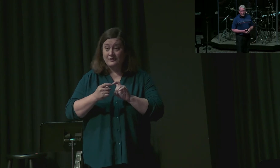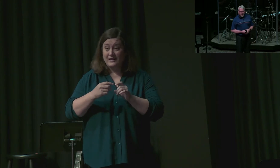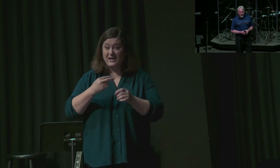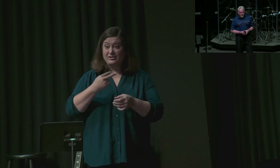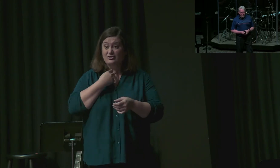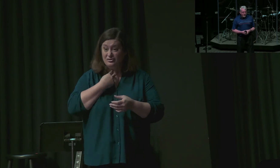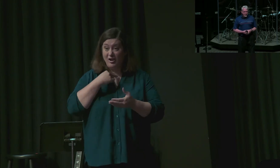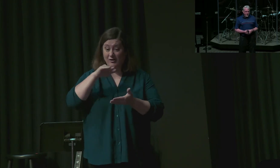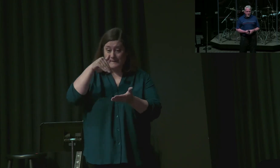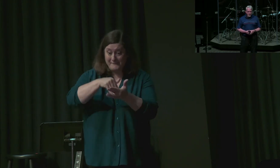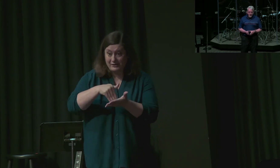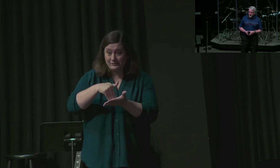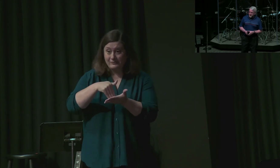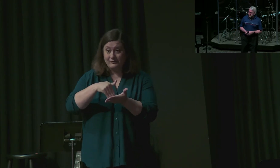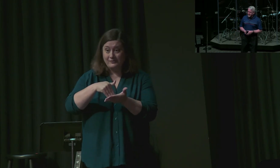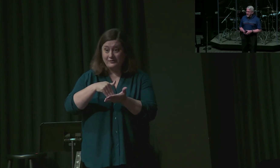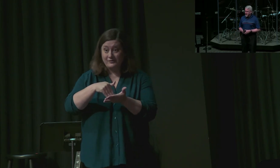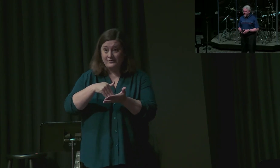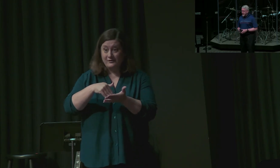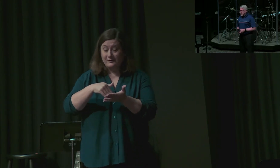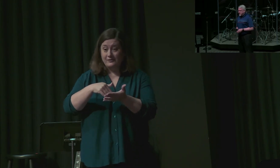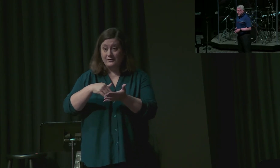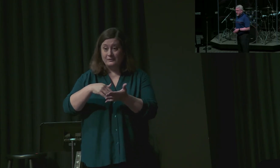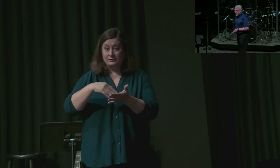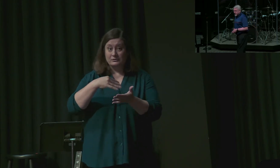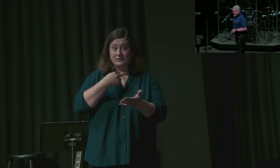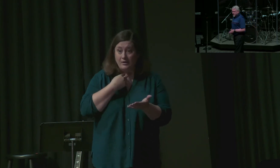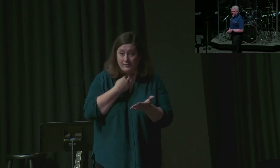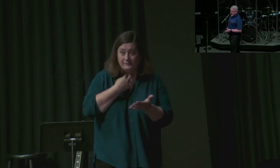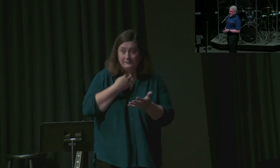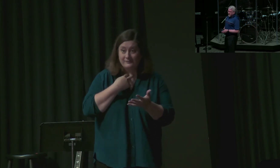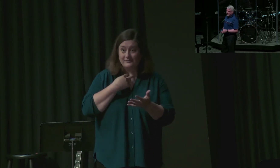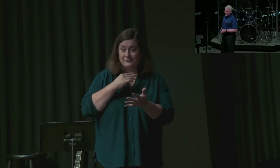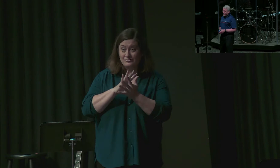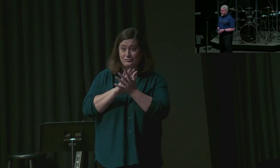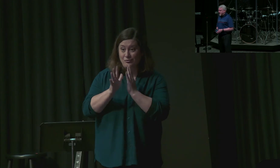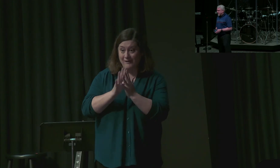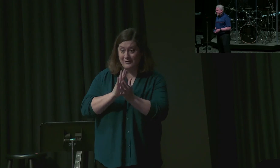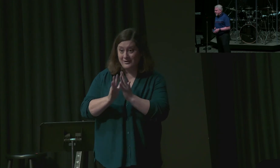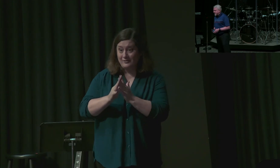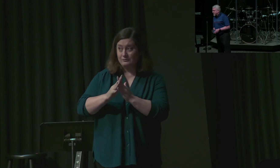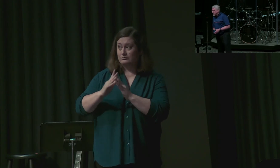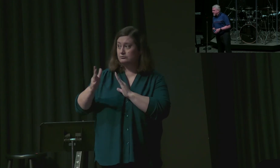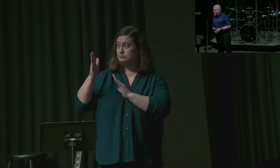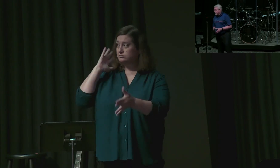Sometimes that's what happens when you get older. You get treated like a 6-year-old.